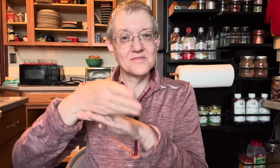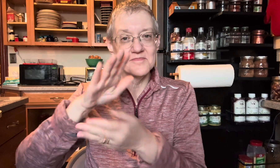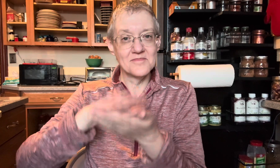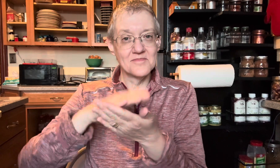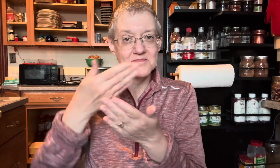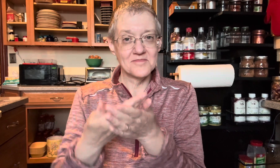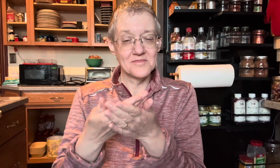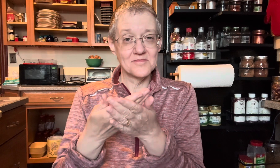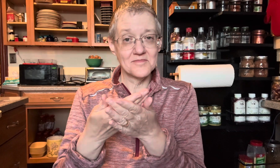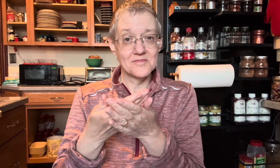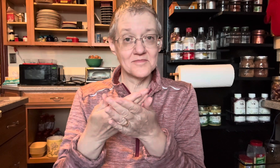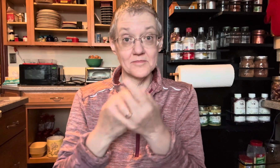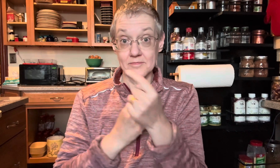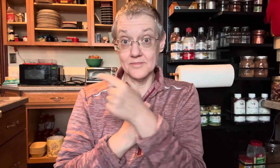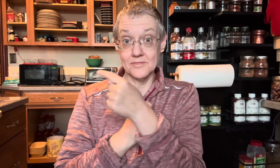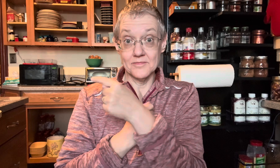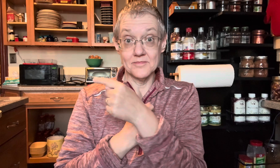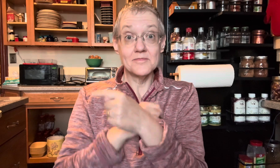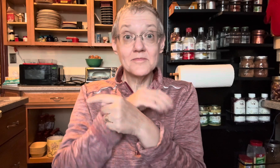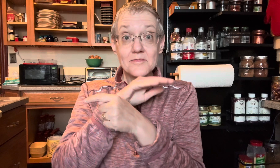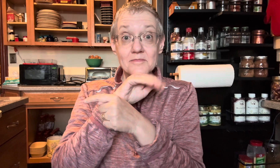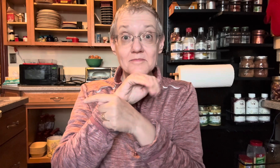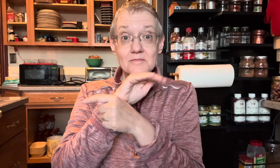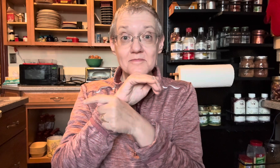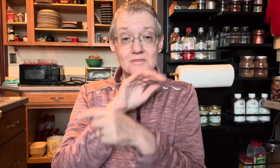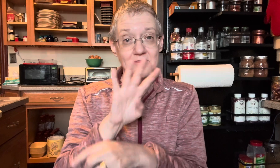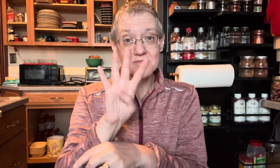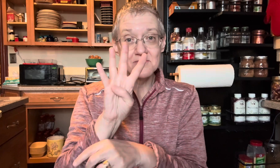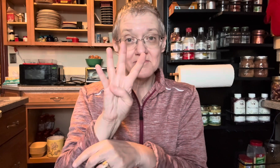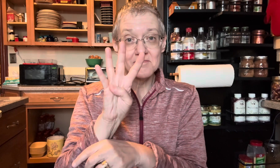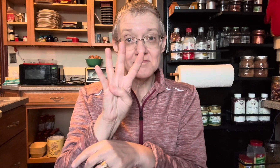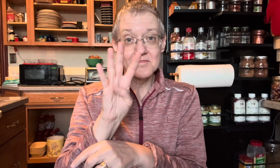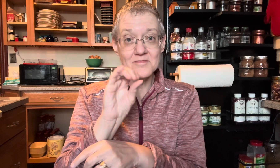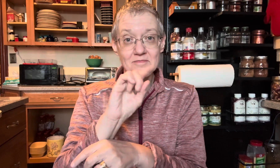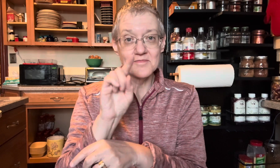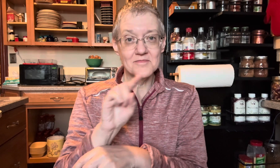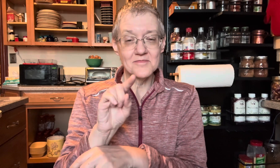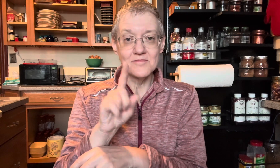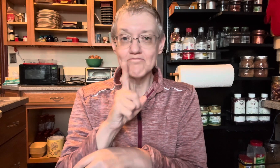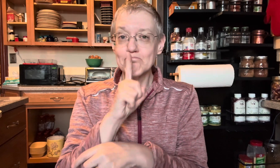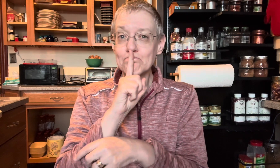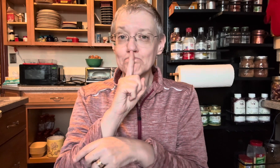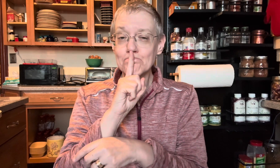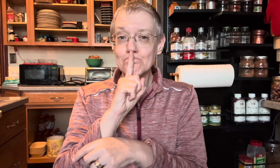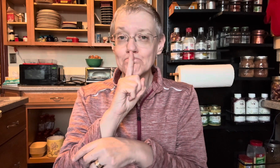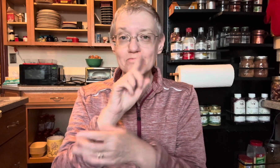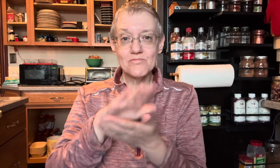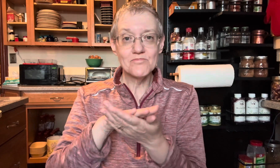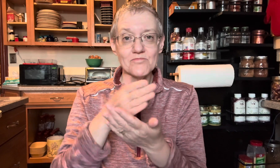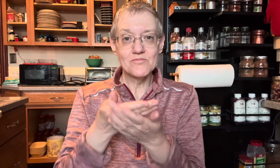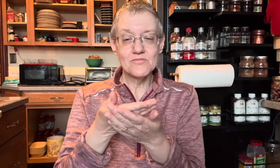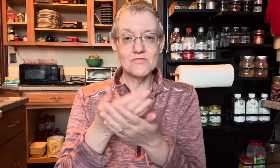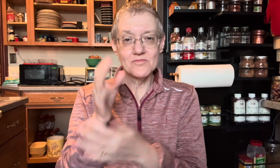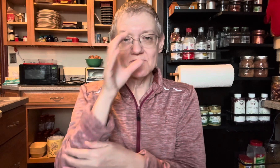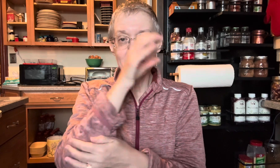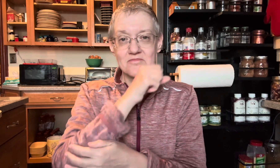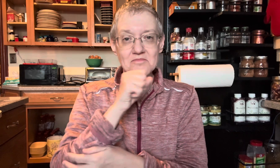Cooked weight after it's cooked. The ground pork I bought from Walmart, a serving size is 4 ounces, and it doesn't tell you if that's